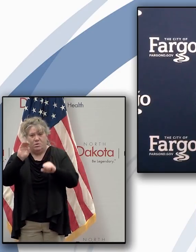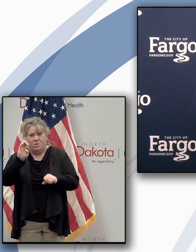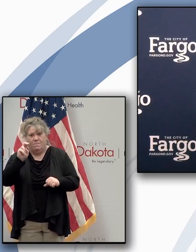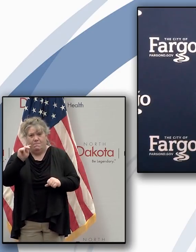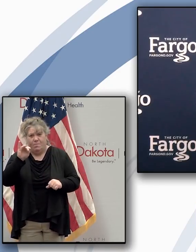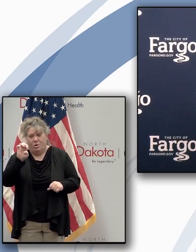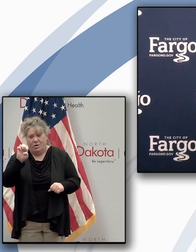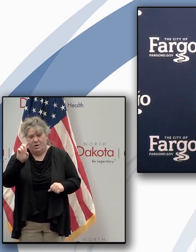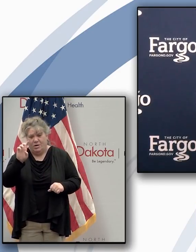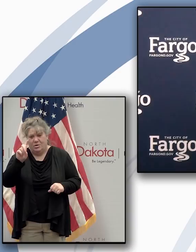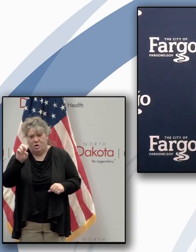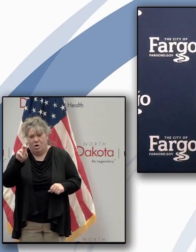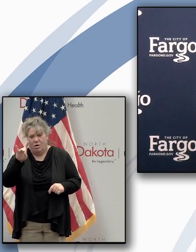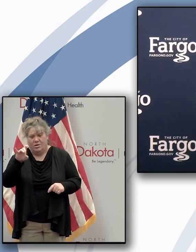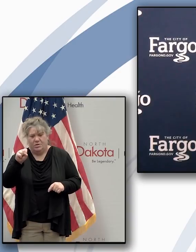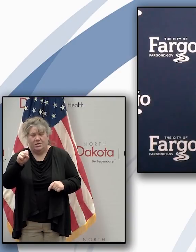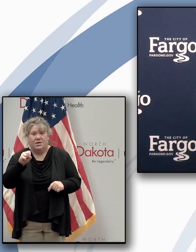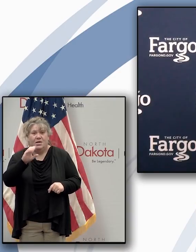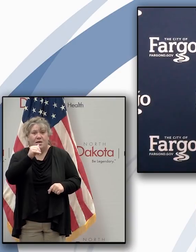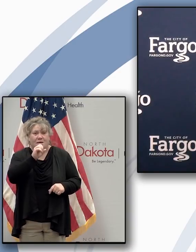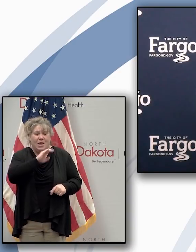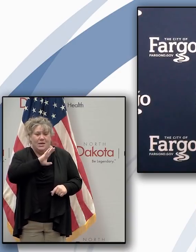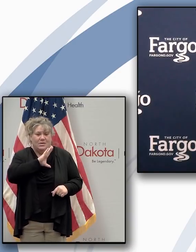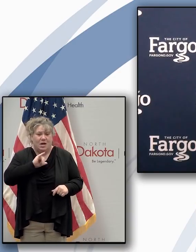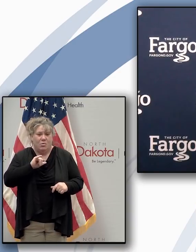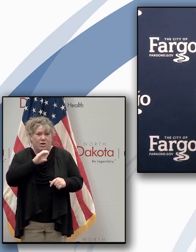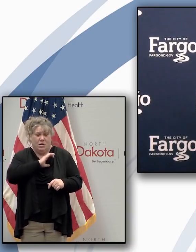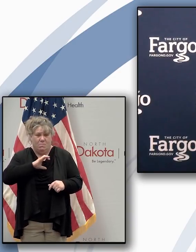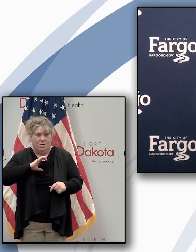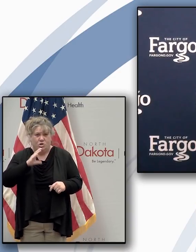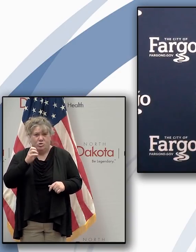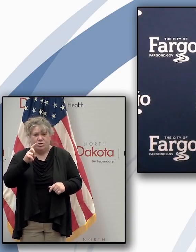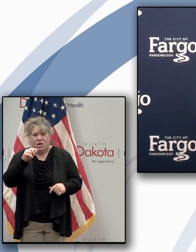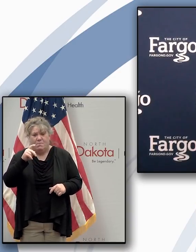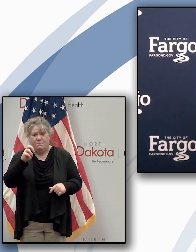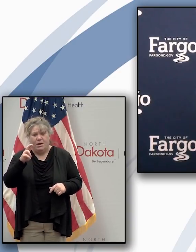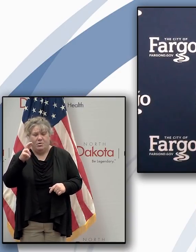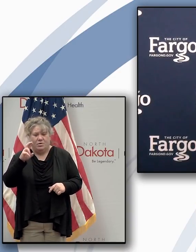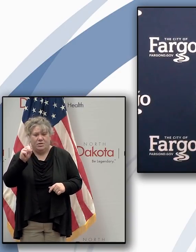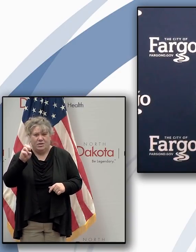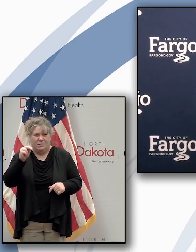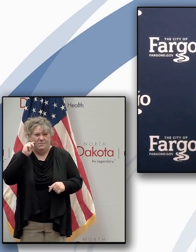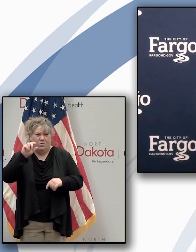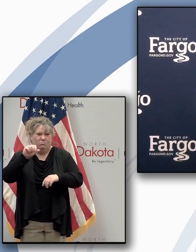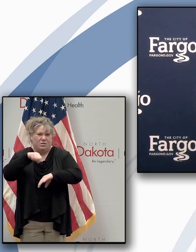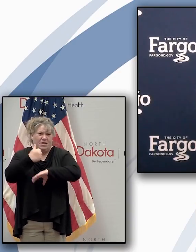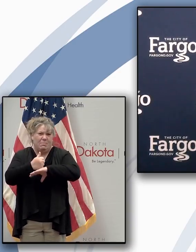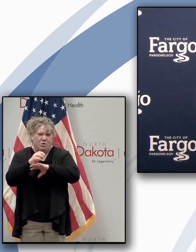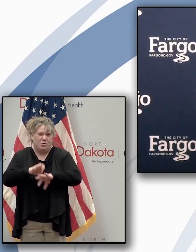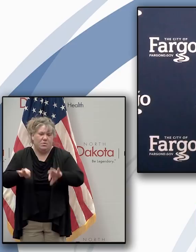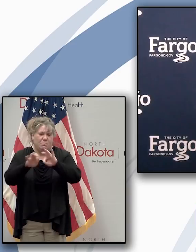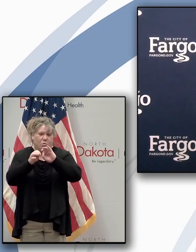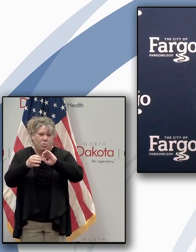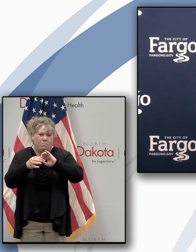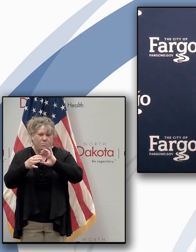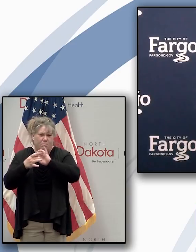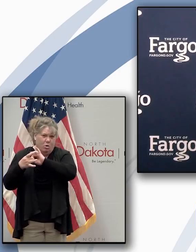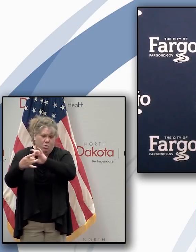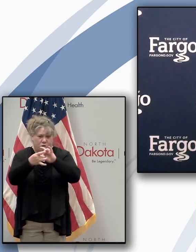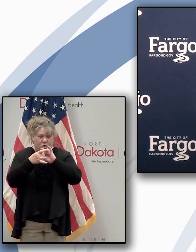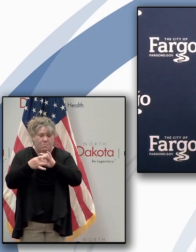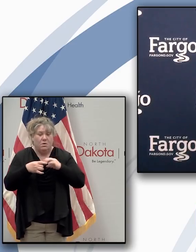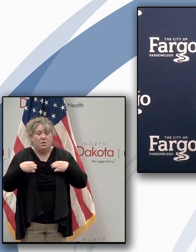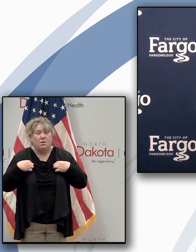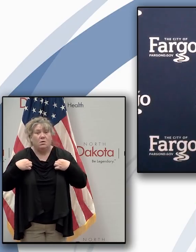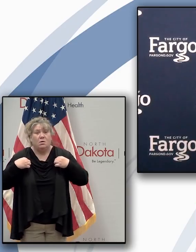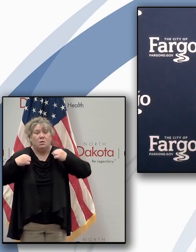and Cass County Commissioner Chair Chad Peterson for being in this important partnership. The formation of this partnership